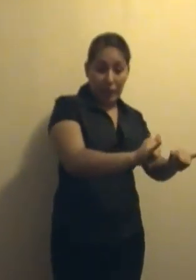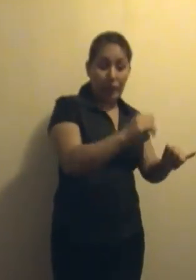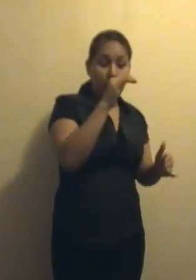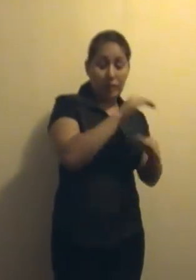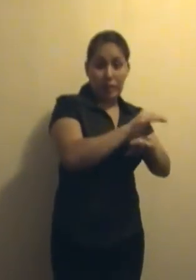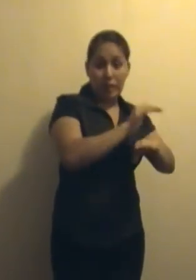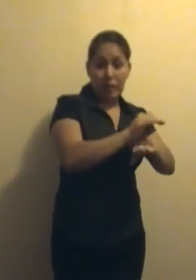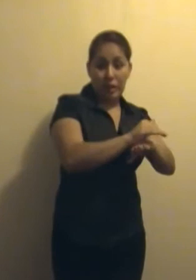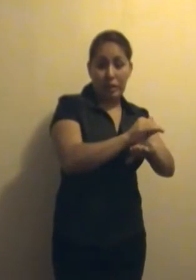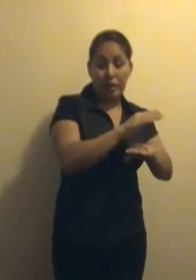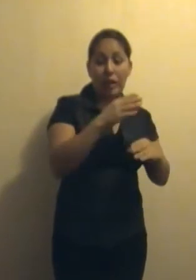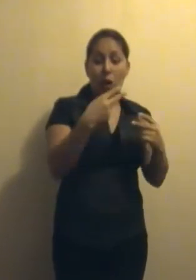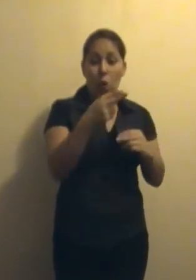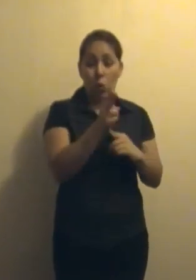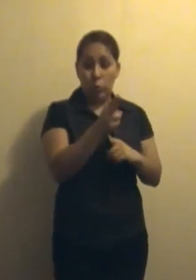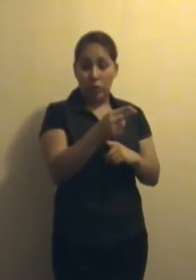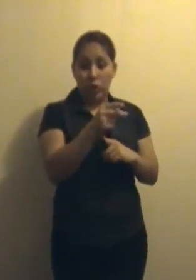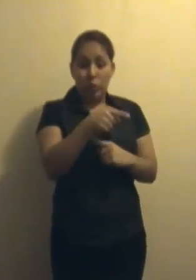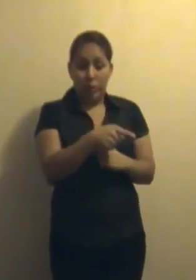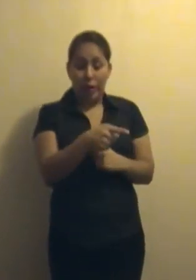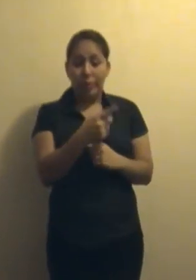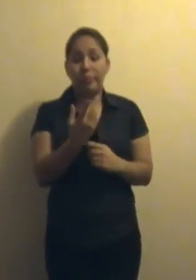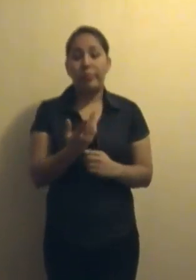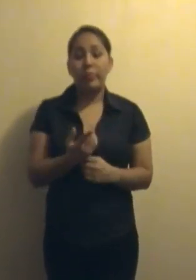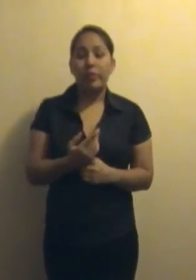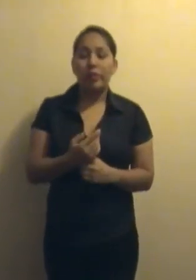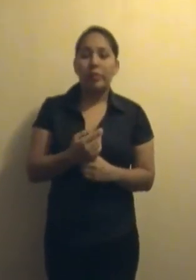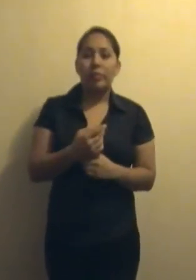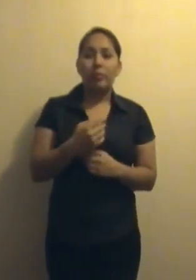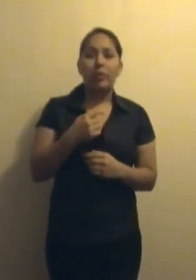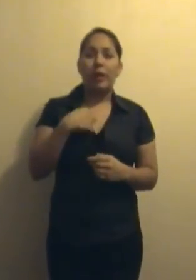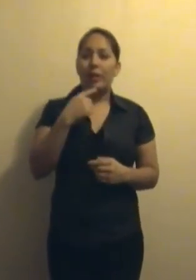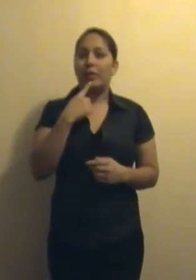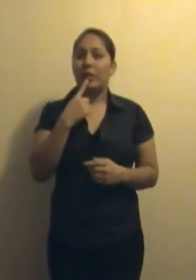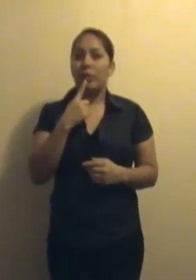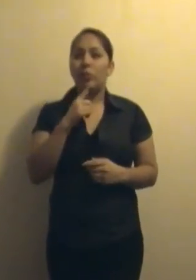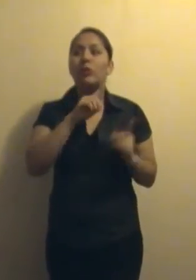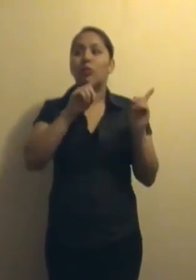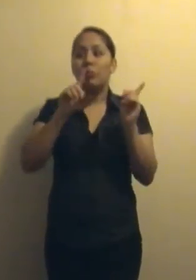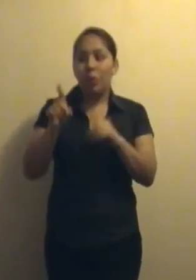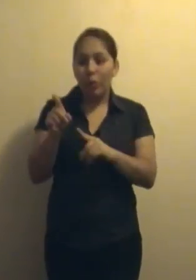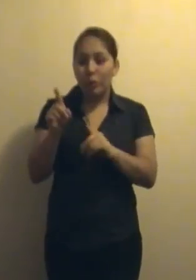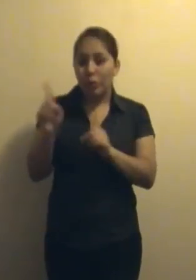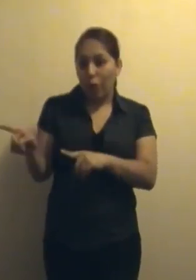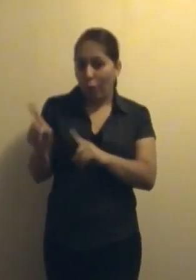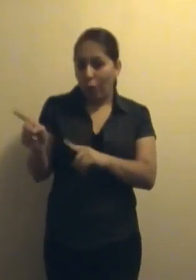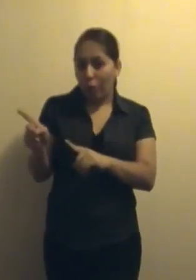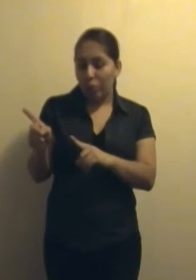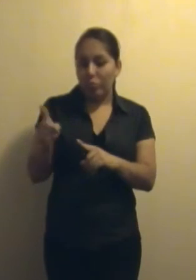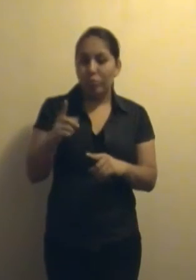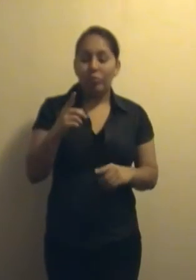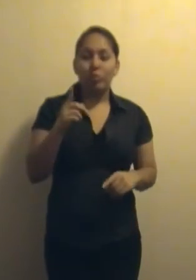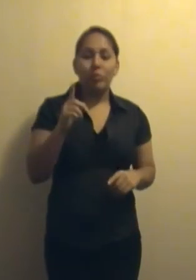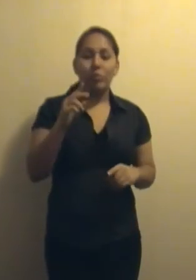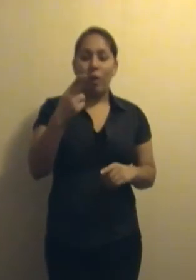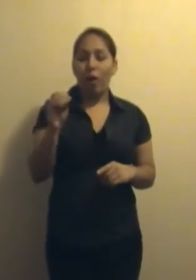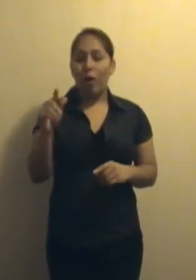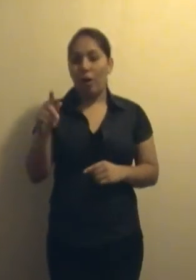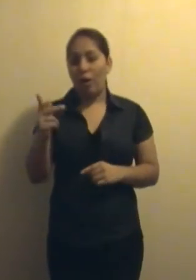my husband and I, like I said, thought we were going to Hong Kong, but it was December, and so we were dressed very summer-like. I